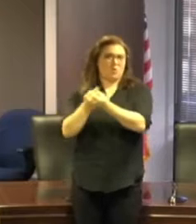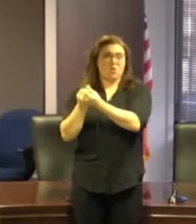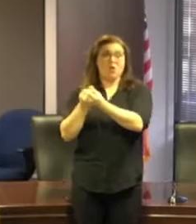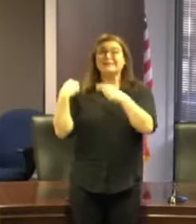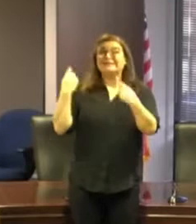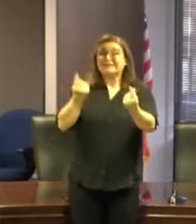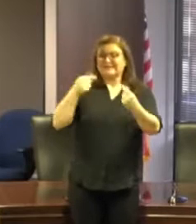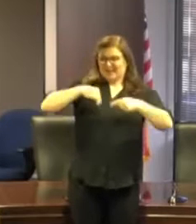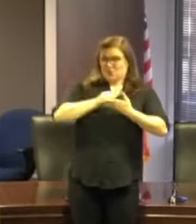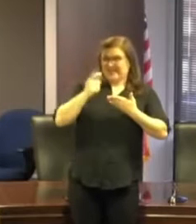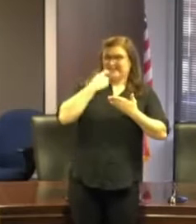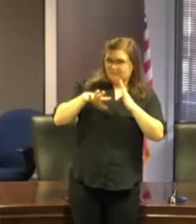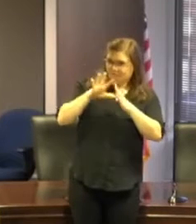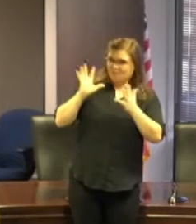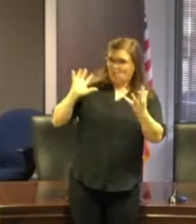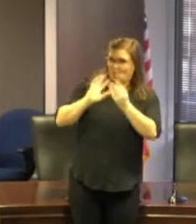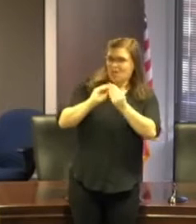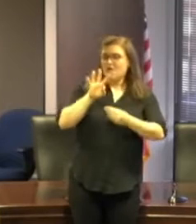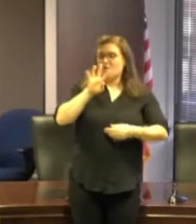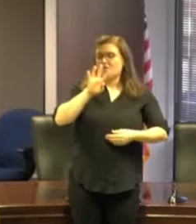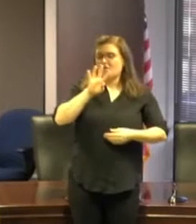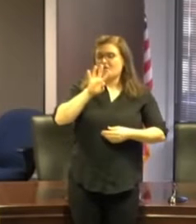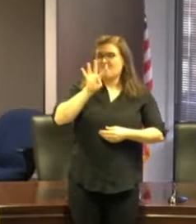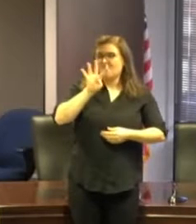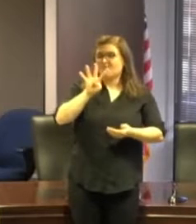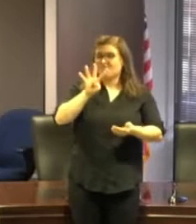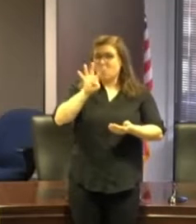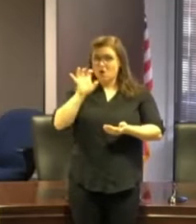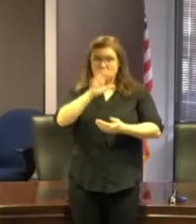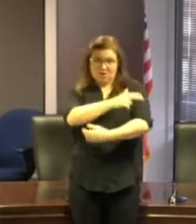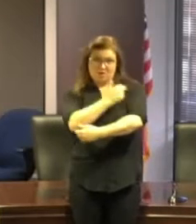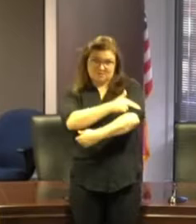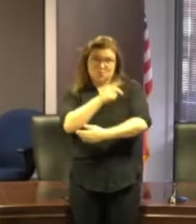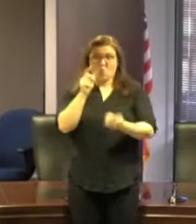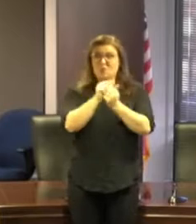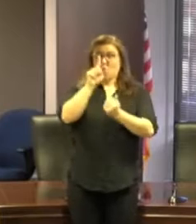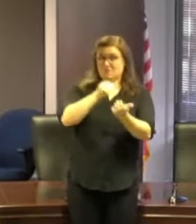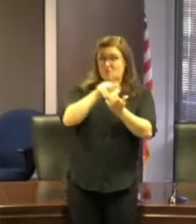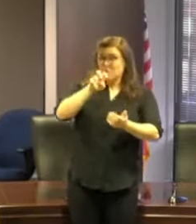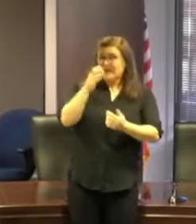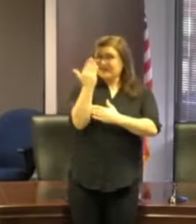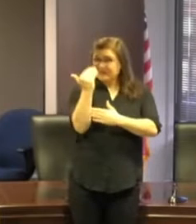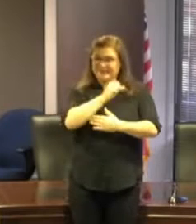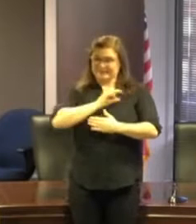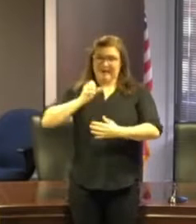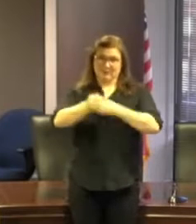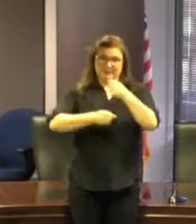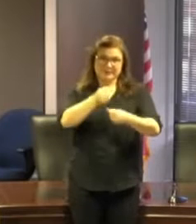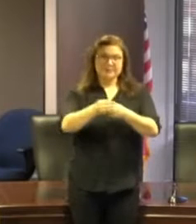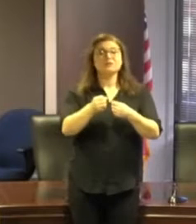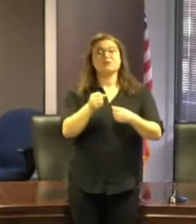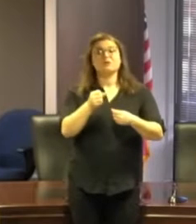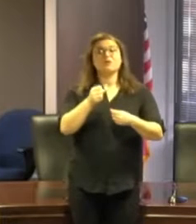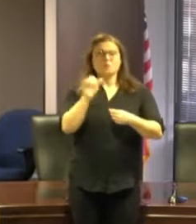with 1,215 staff augmentation throughout those 47 hospitals and 78